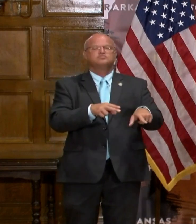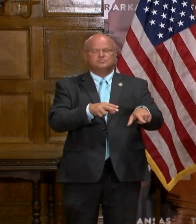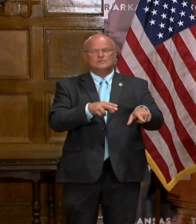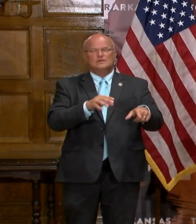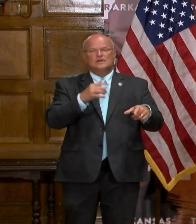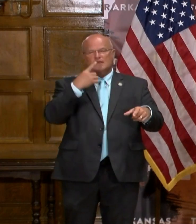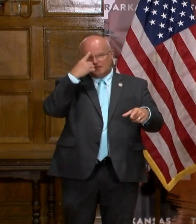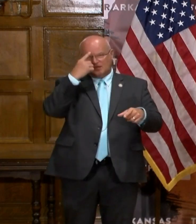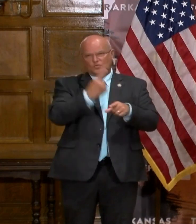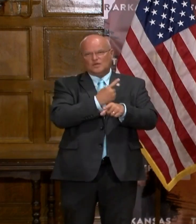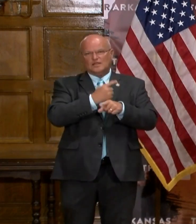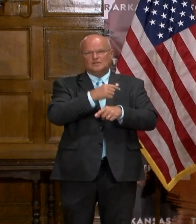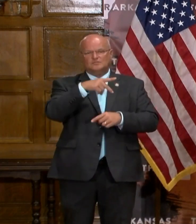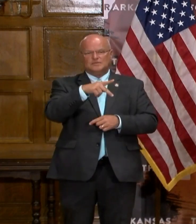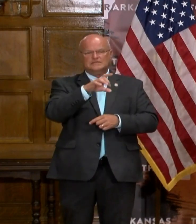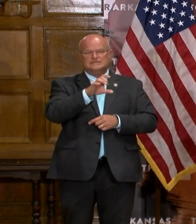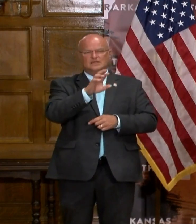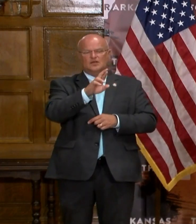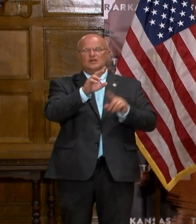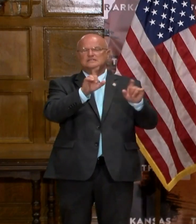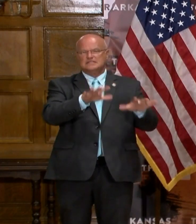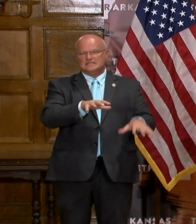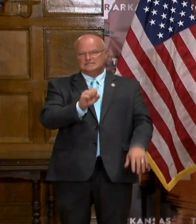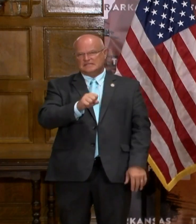get the regular PCR test.